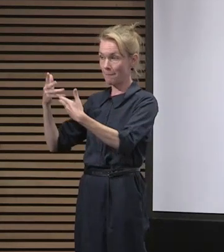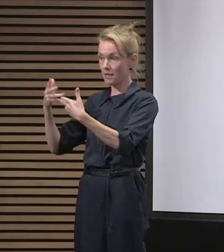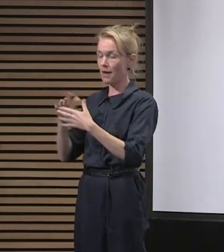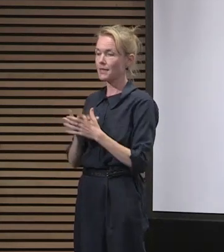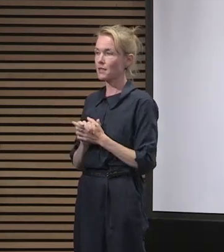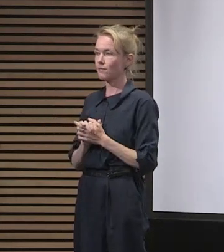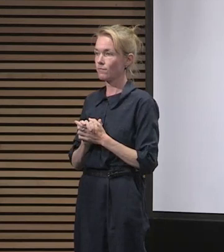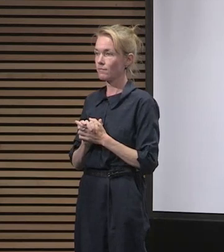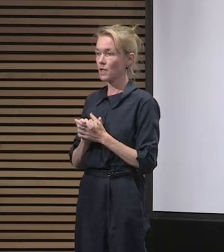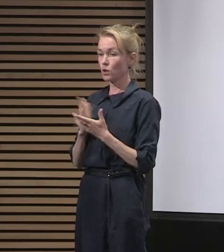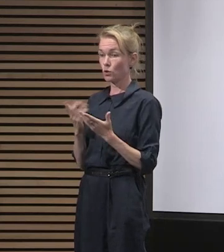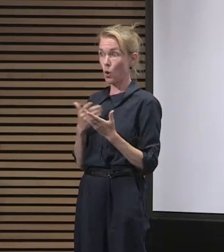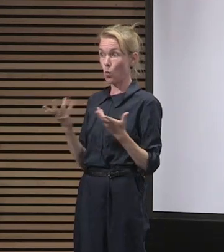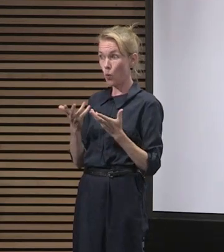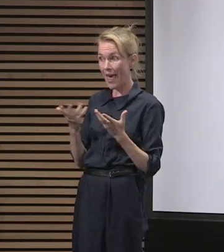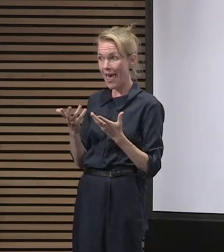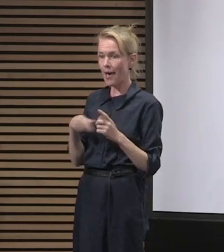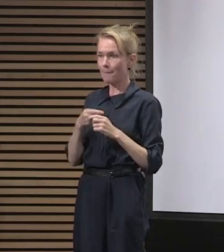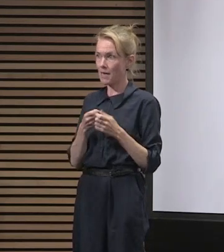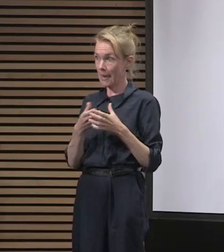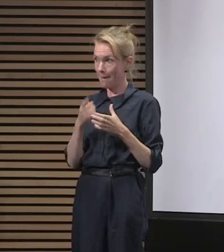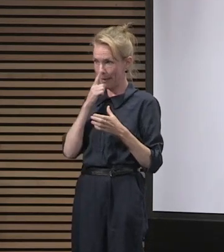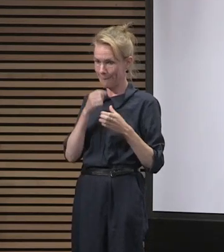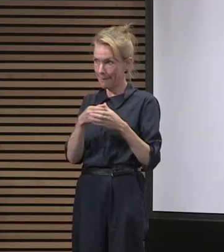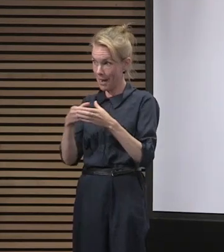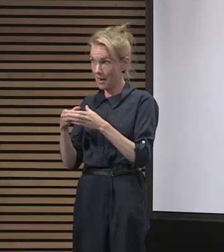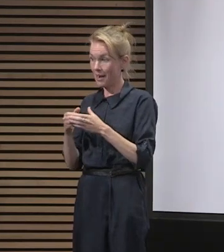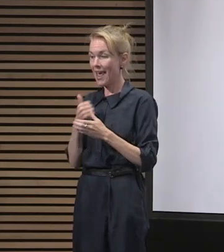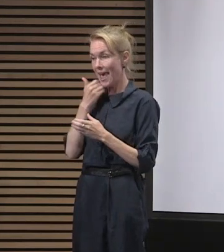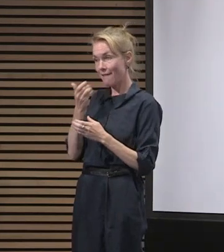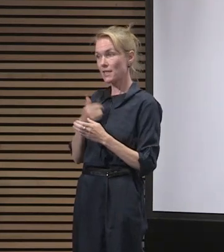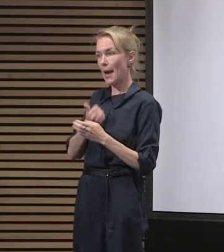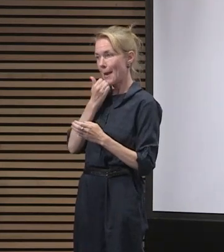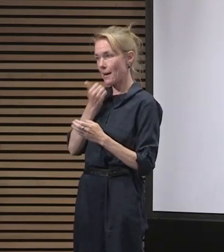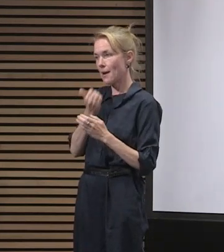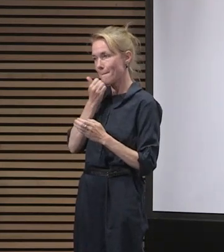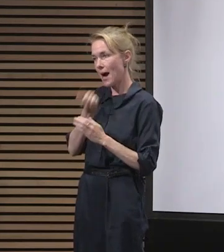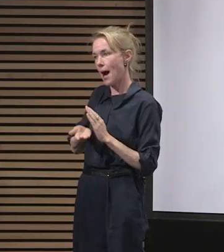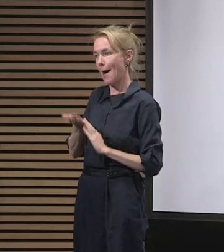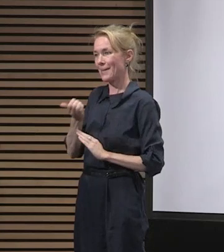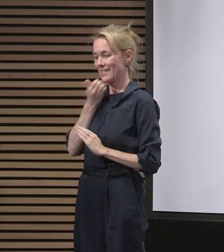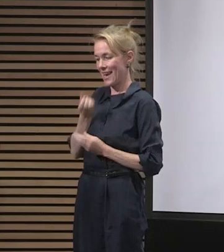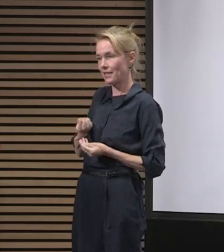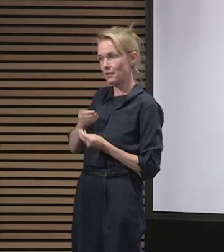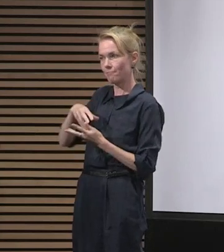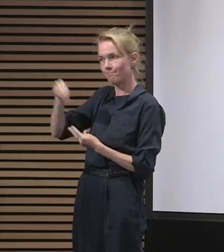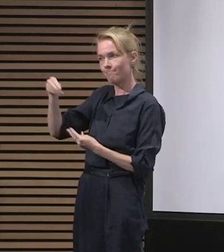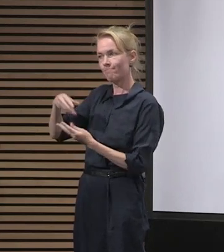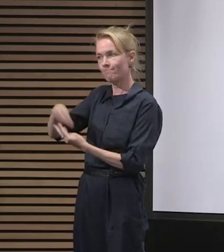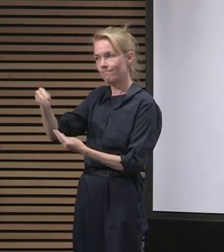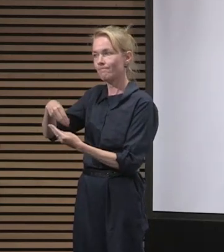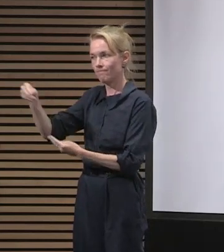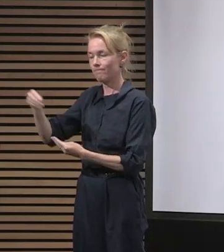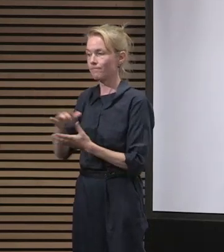numbers, both the numbers and the locations of those clusters, and updating daily the numbers of confirmed cases. There has